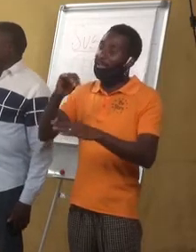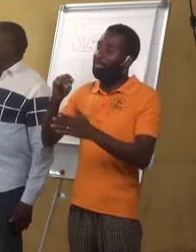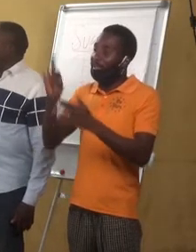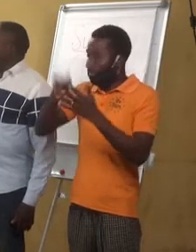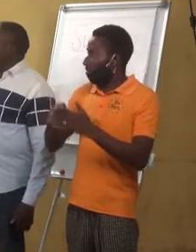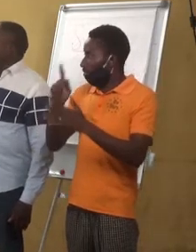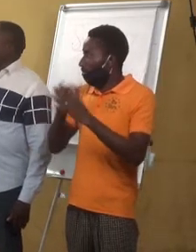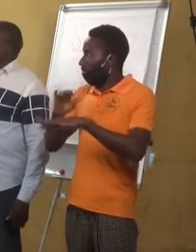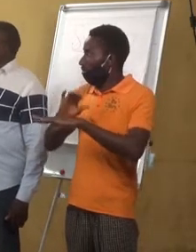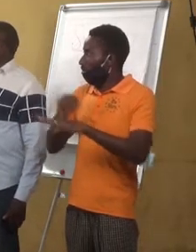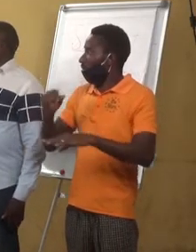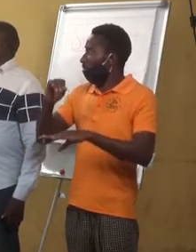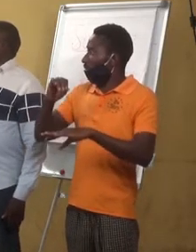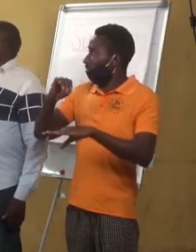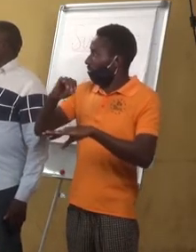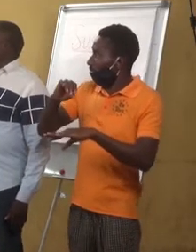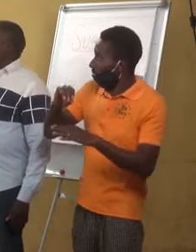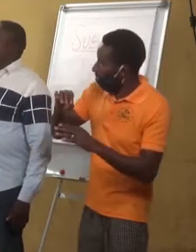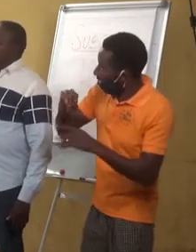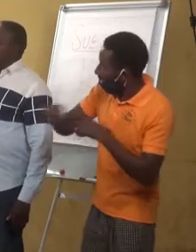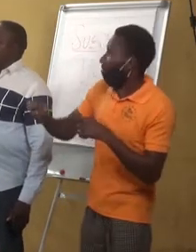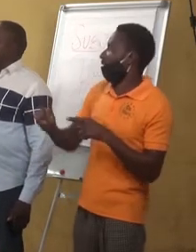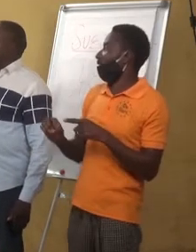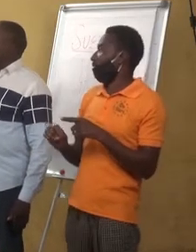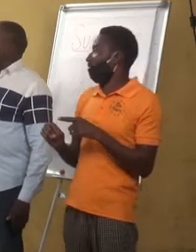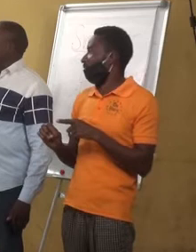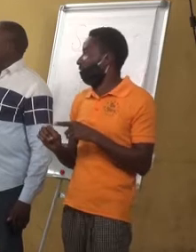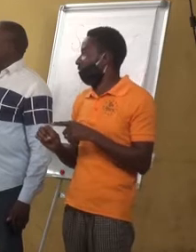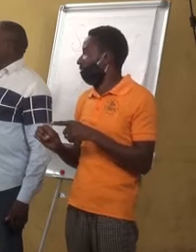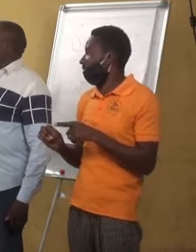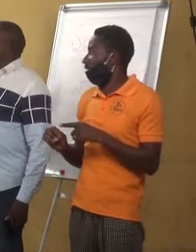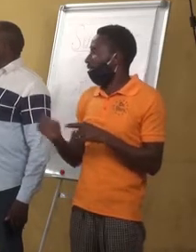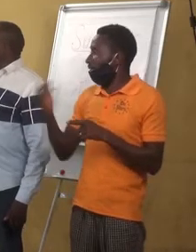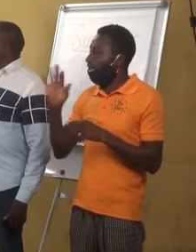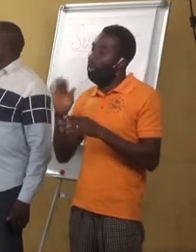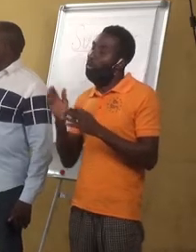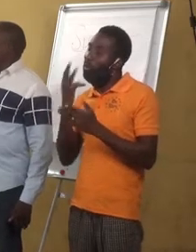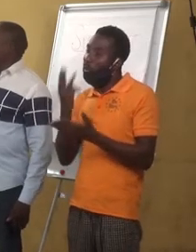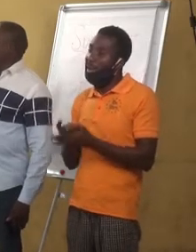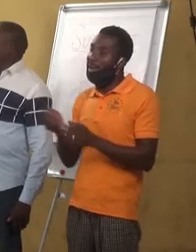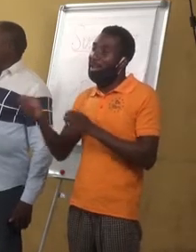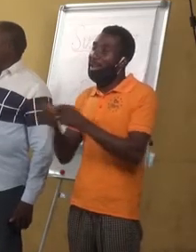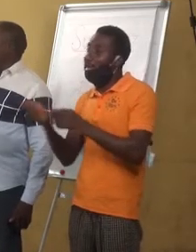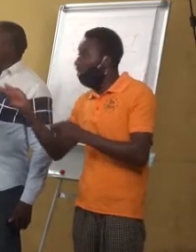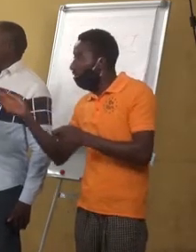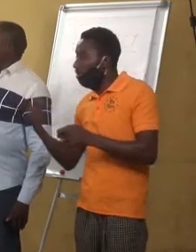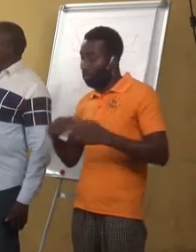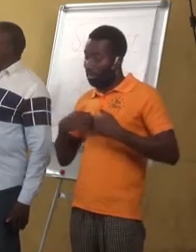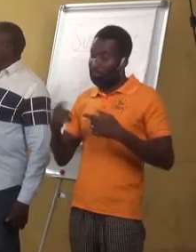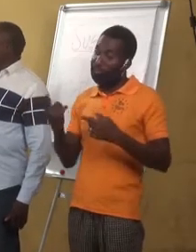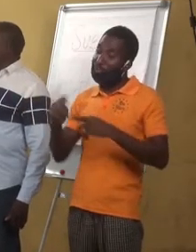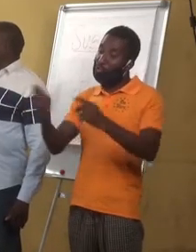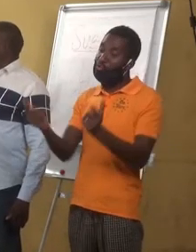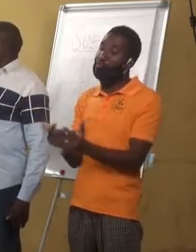an arrangement of elements based on atomic number. They are well arranged. We have the group 1, group 2,